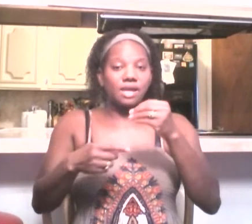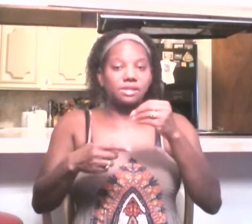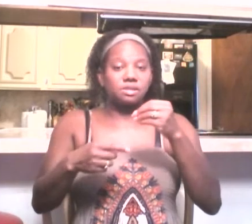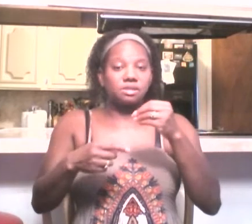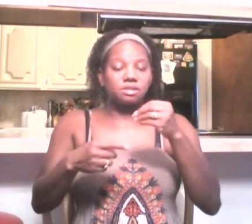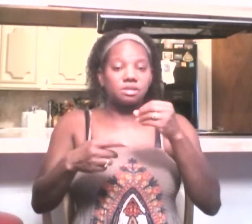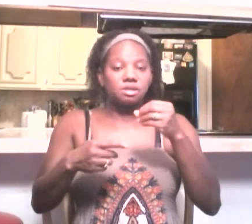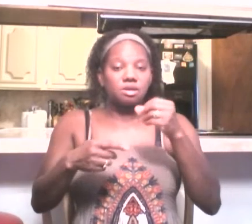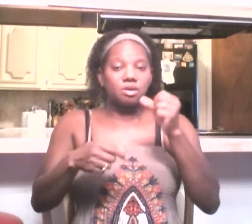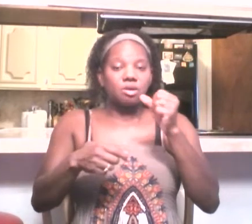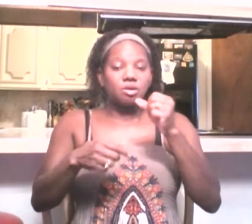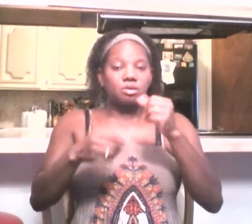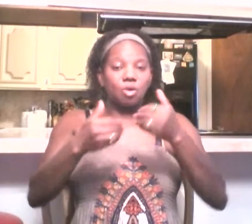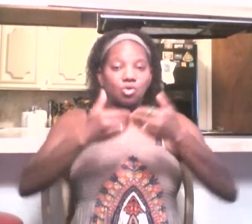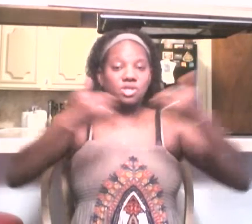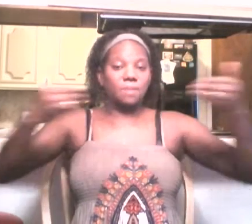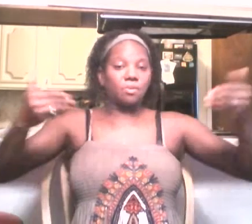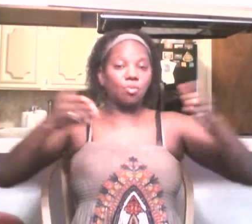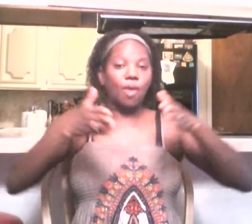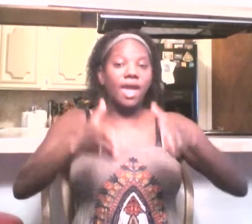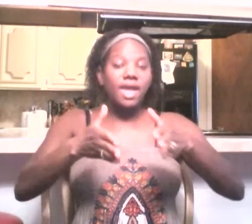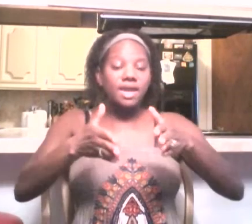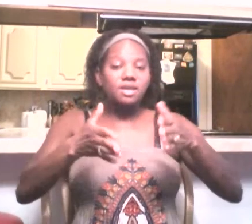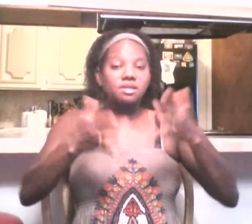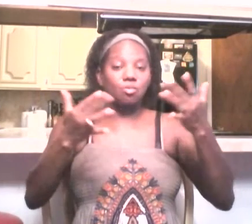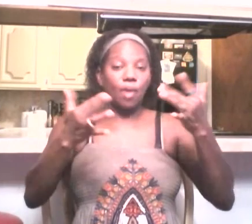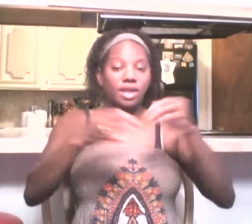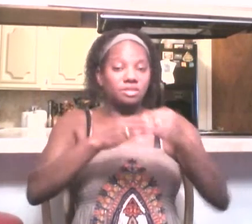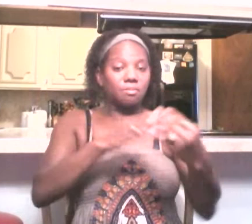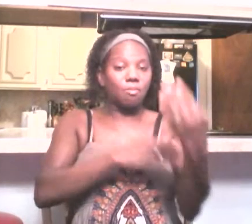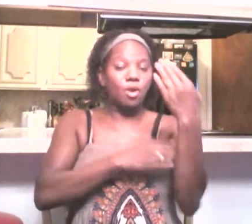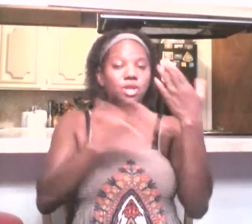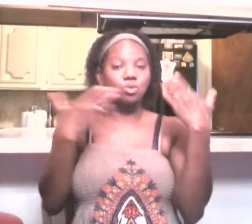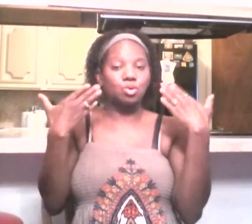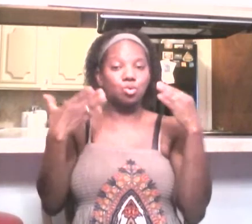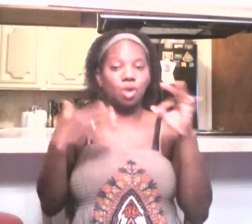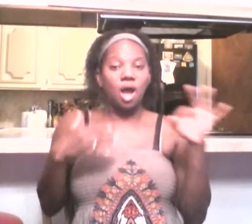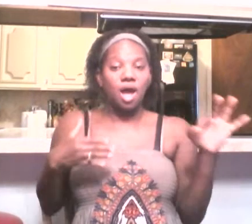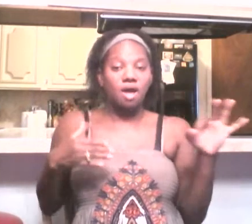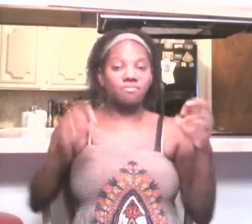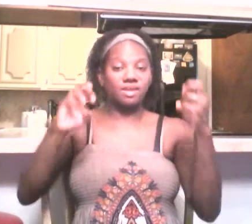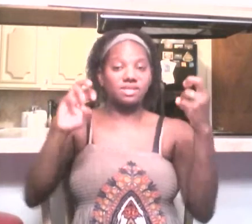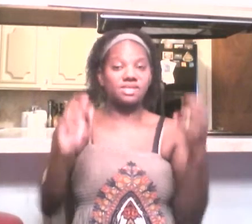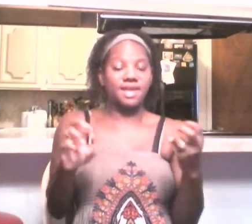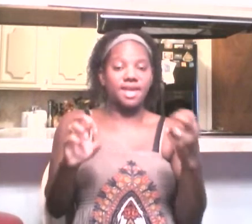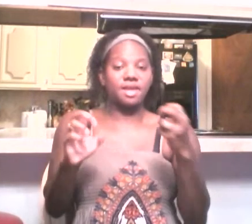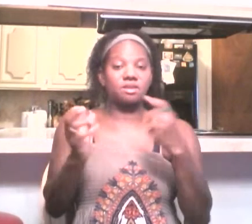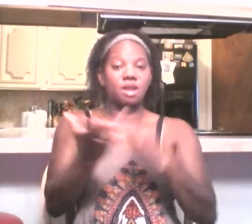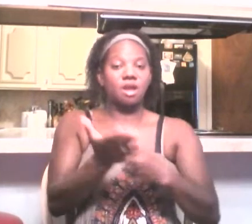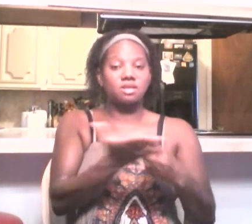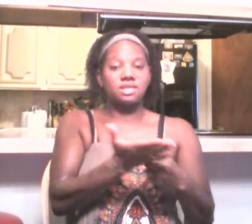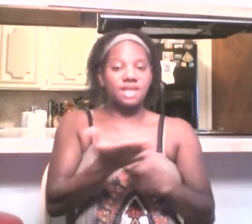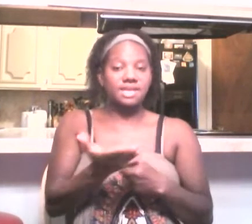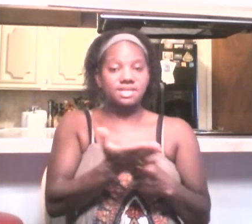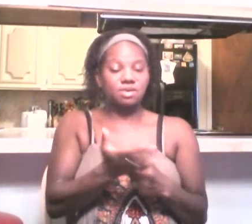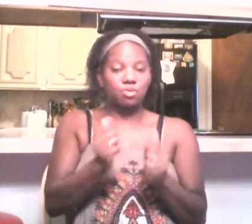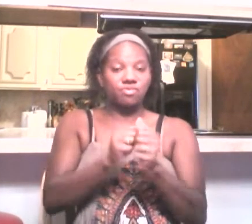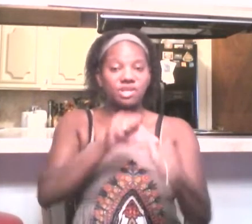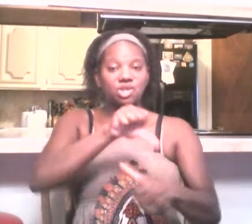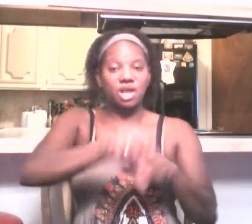guys go your separate ways and wait in the morning to cool off and sit and discuss it with each